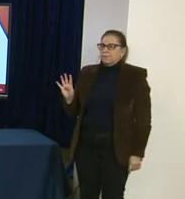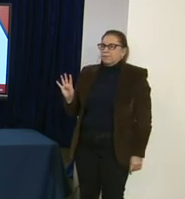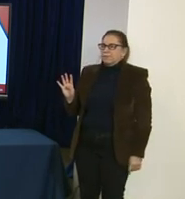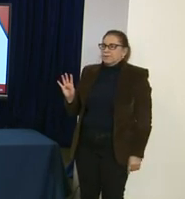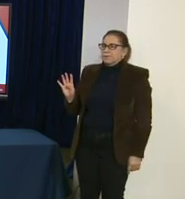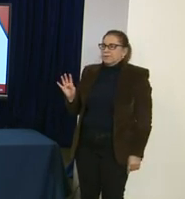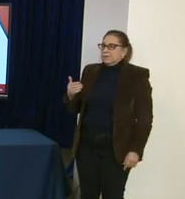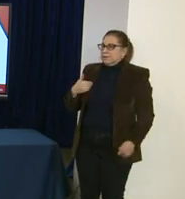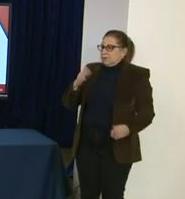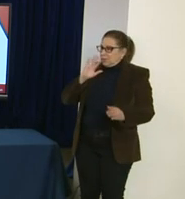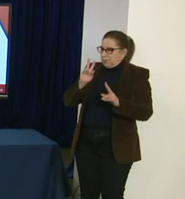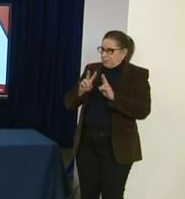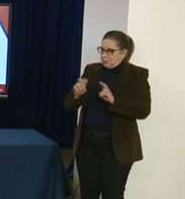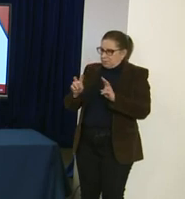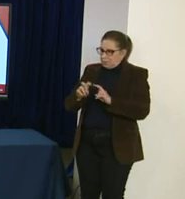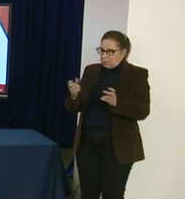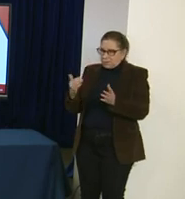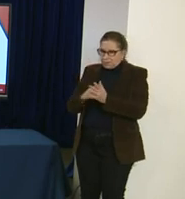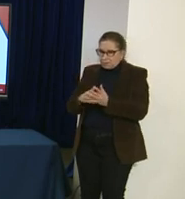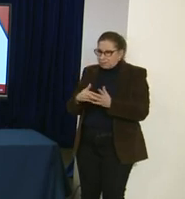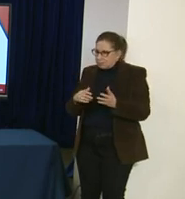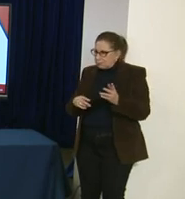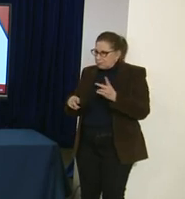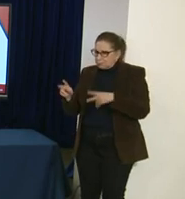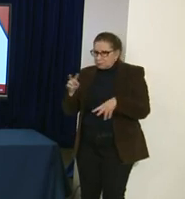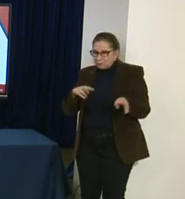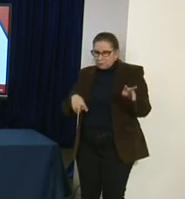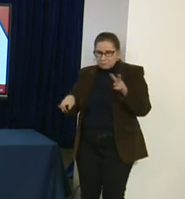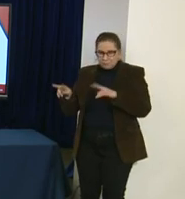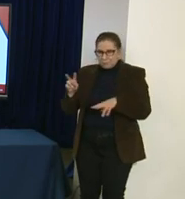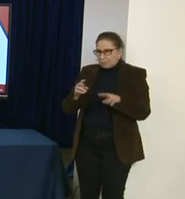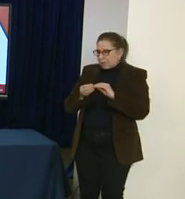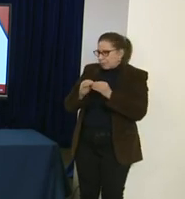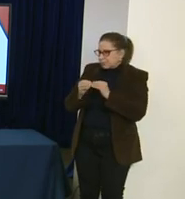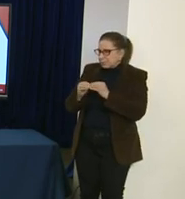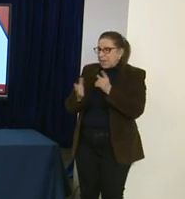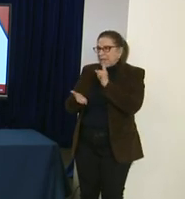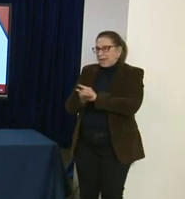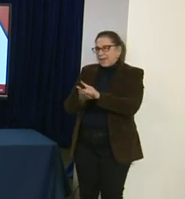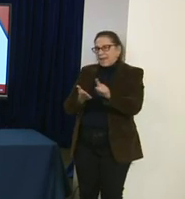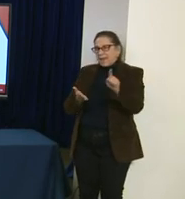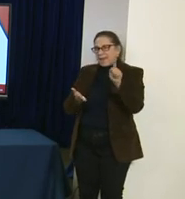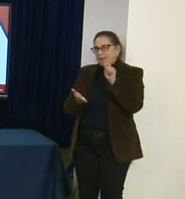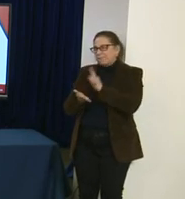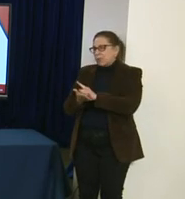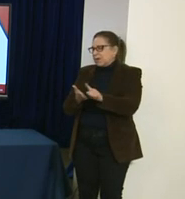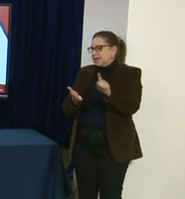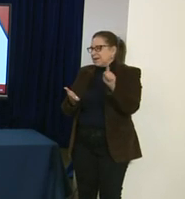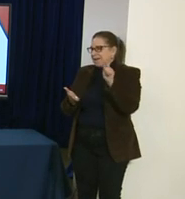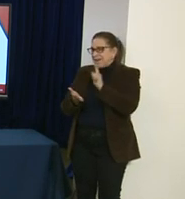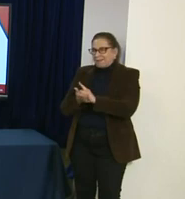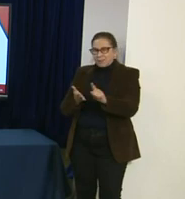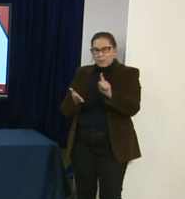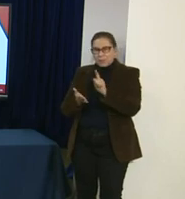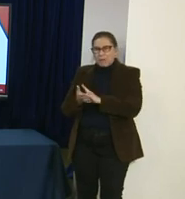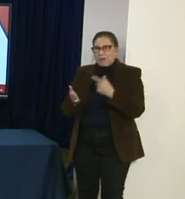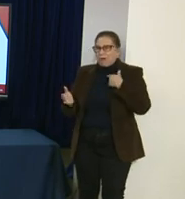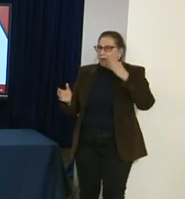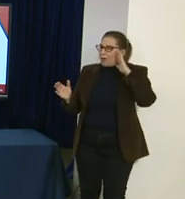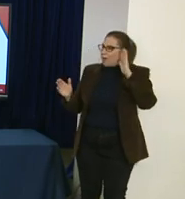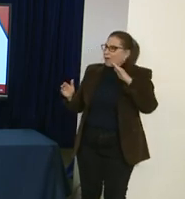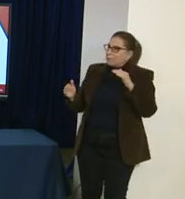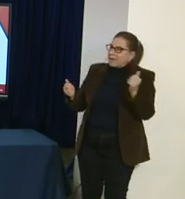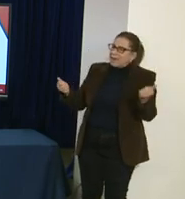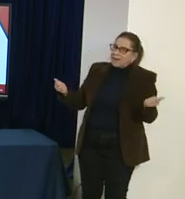as the weeks go along. And hopefully we'll be able to get back to school and back to business by